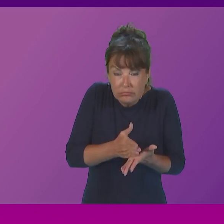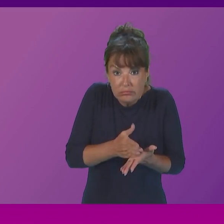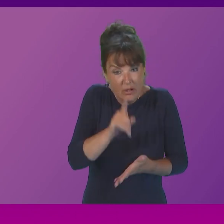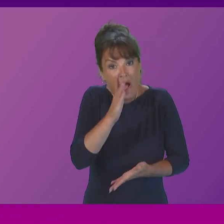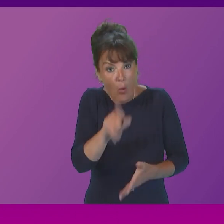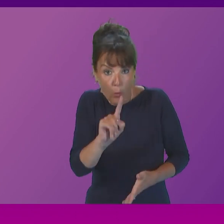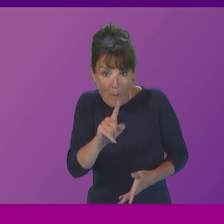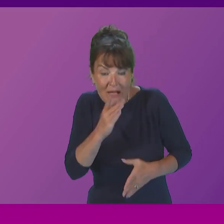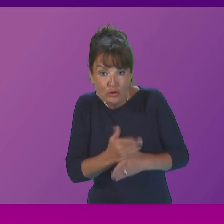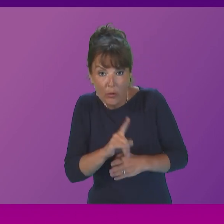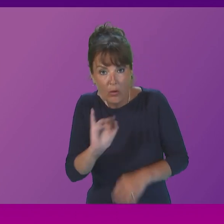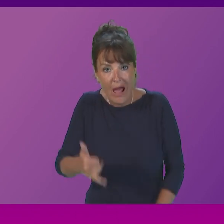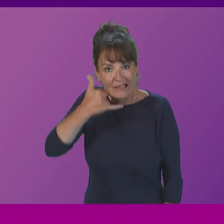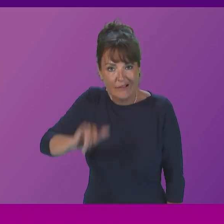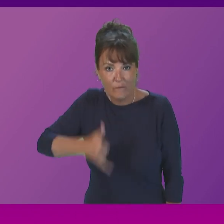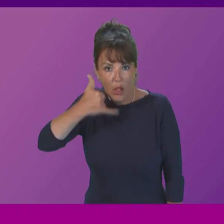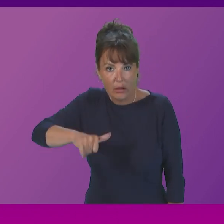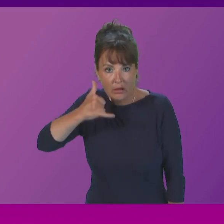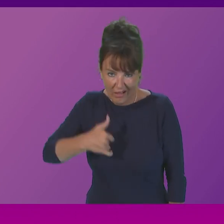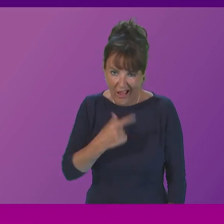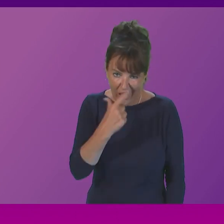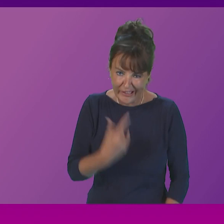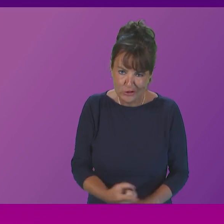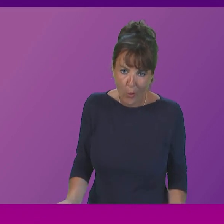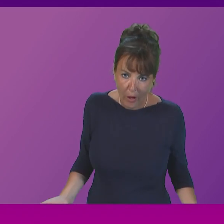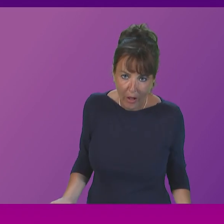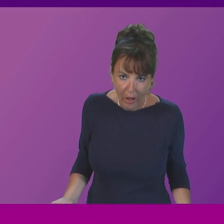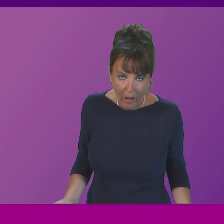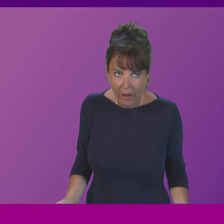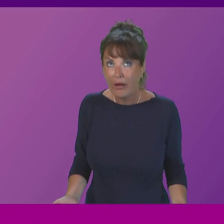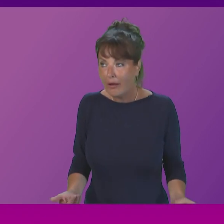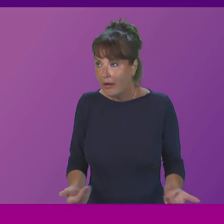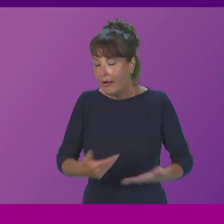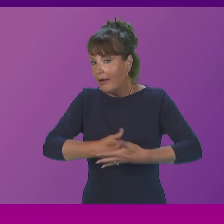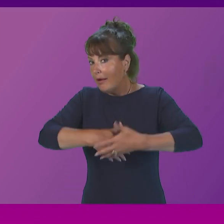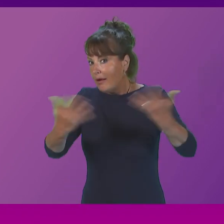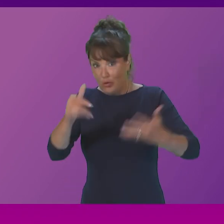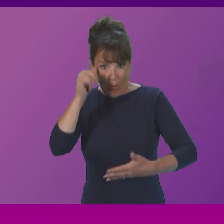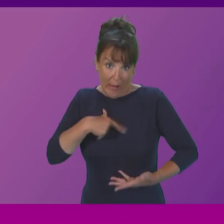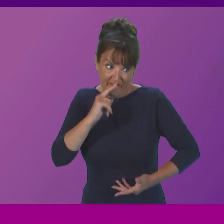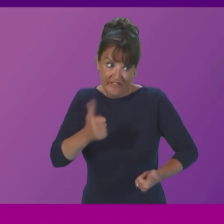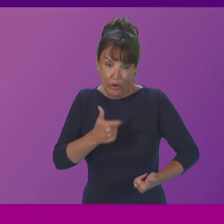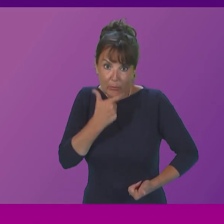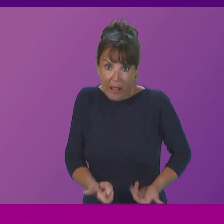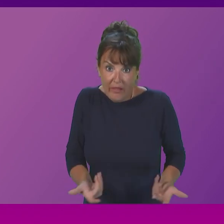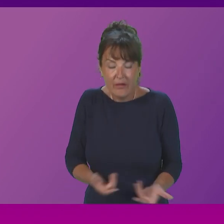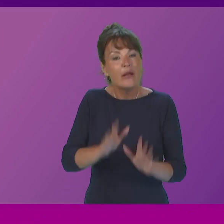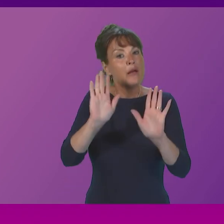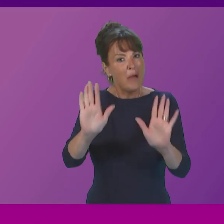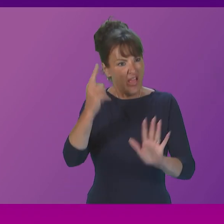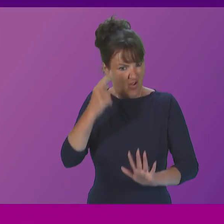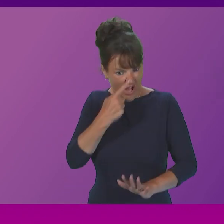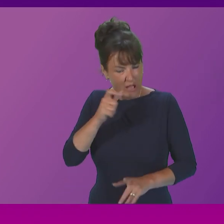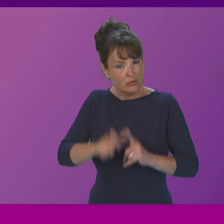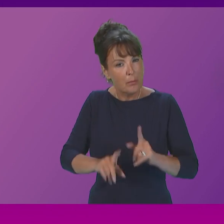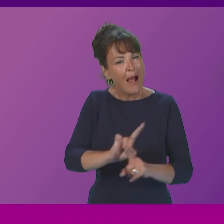answering telephones, which, if, for anyone who knows me, I'm all right at the chat. So I thought, I don't see why I couldn't do that. And